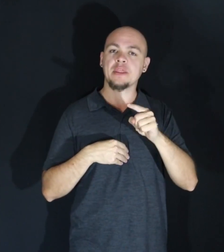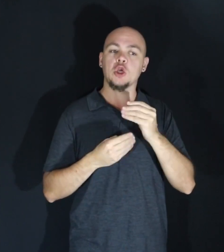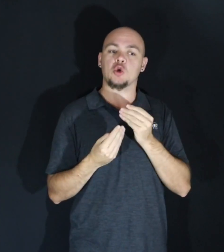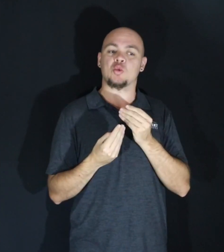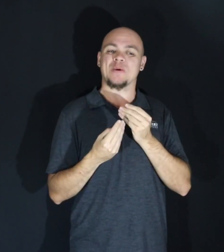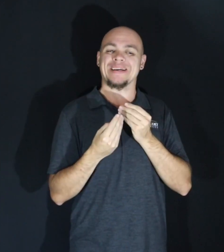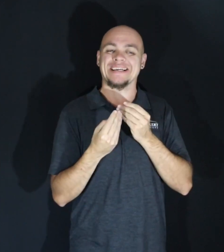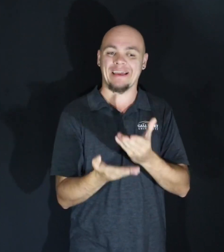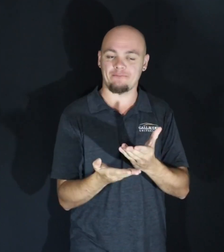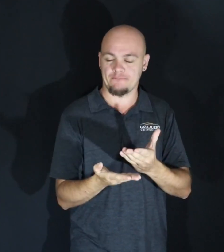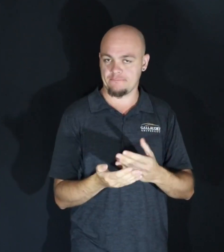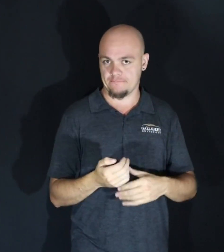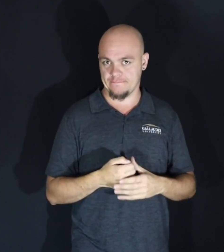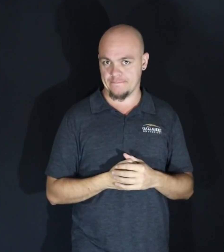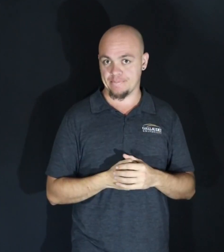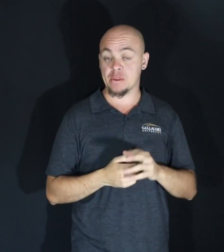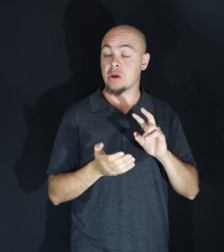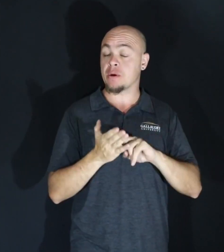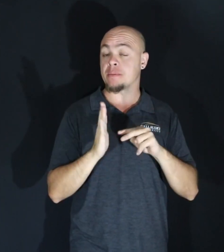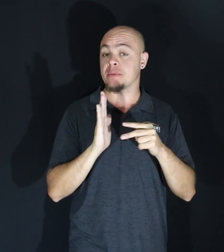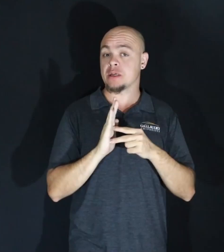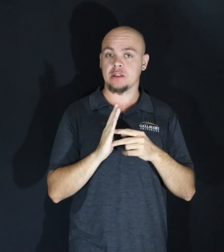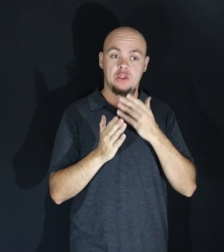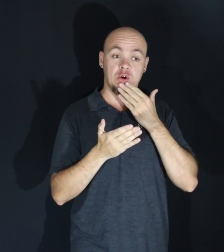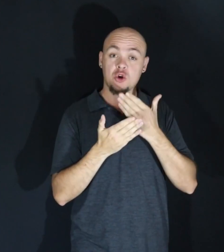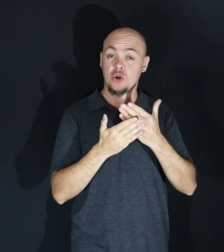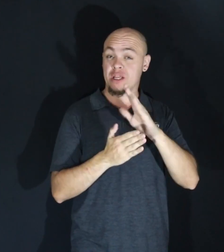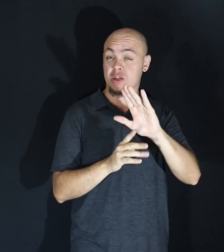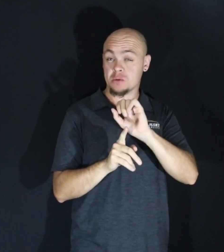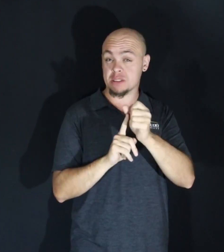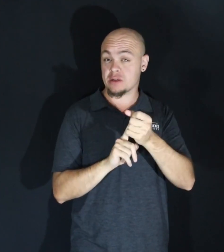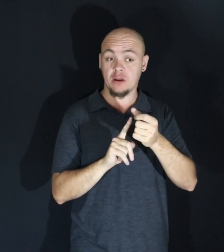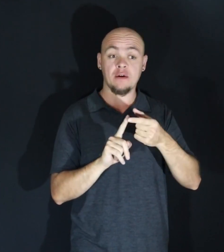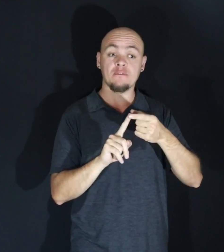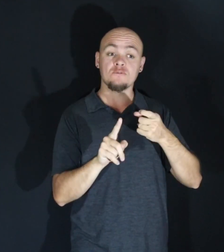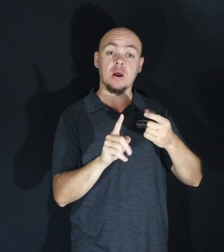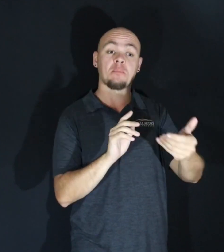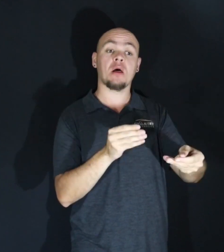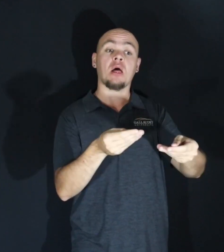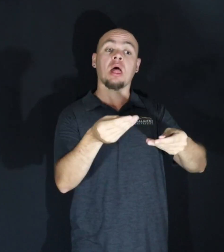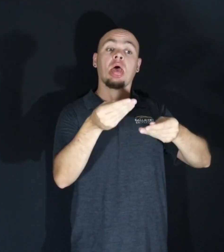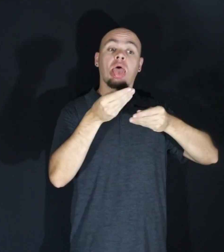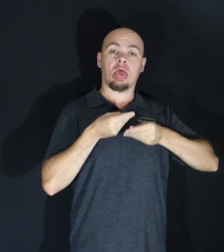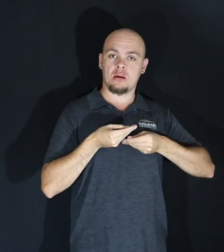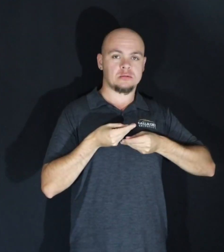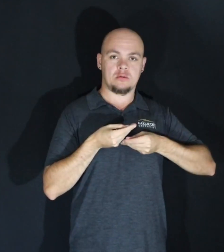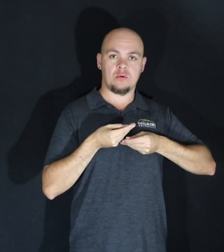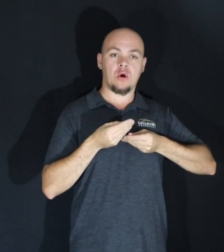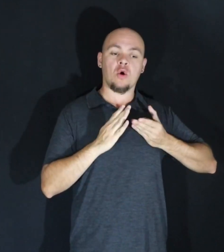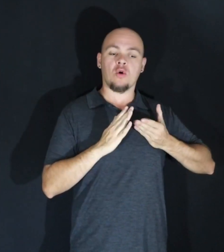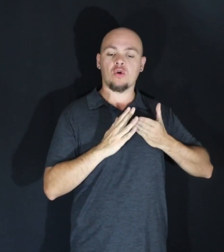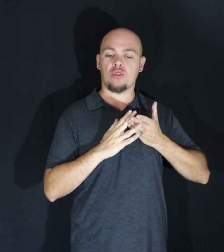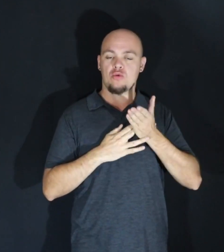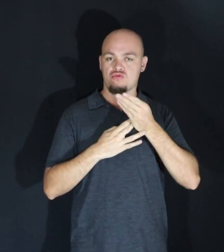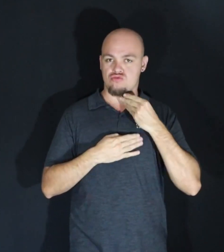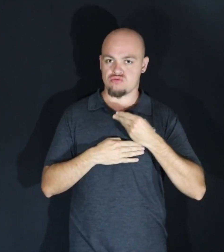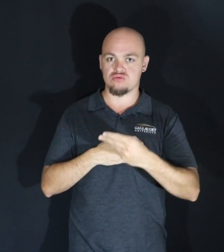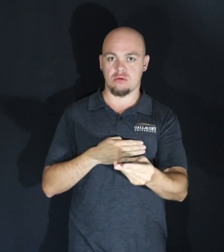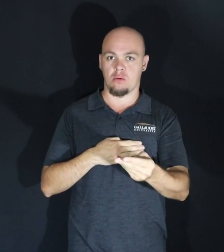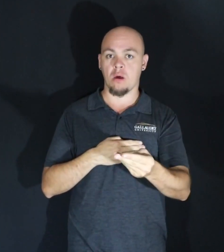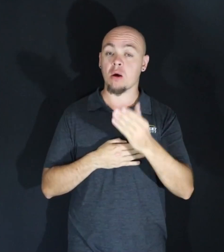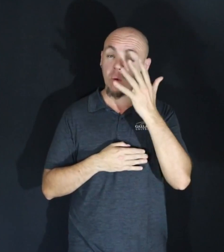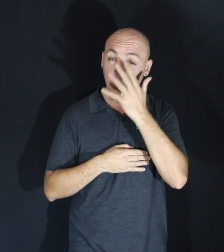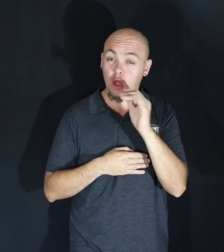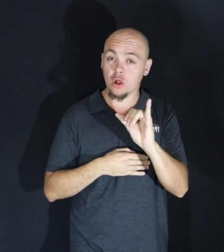give. What I'm saying is the good in your situation may not flow to you, it may flow through you. And what does that look